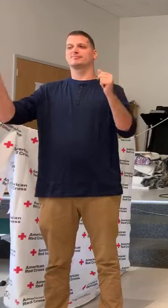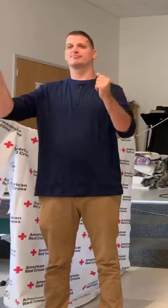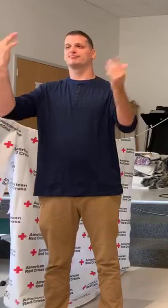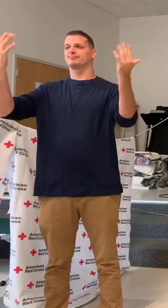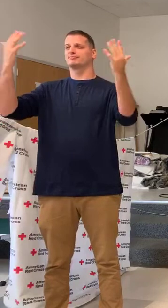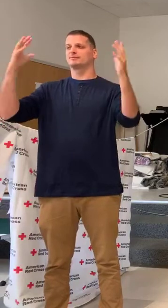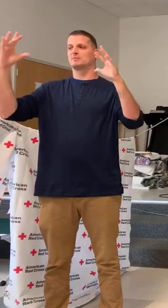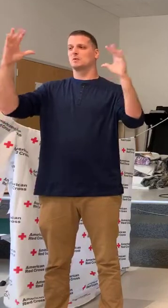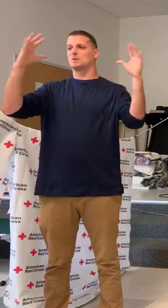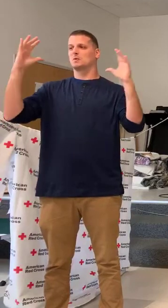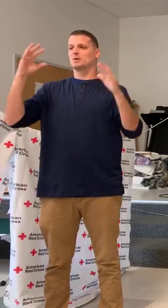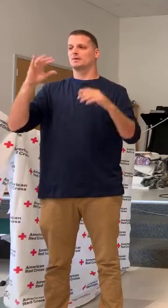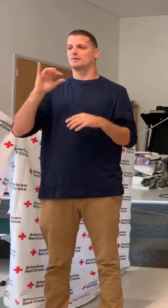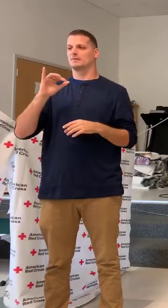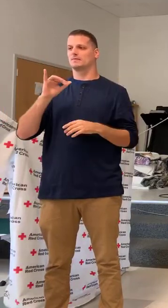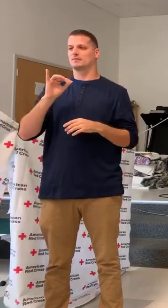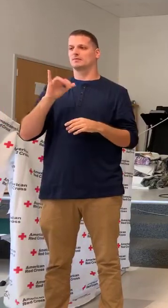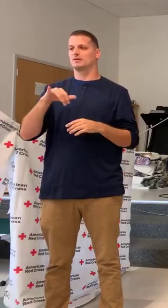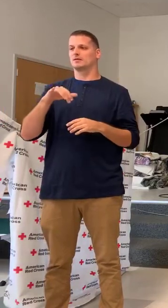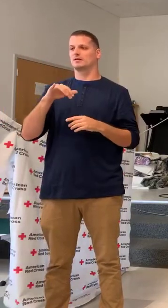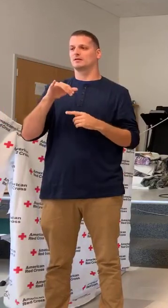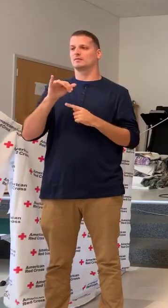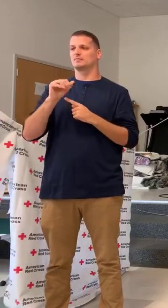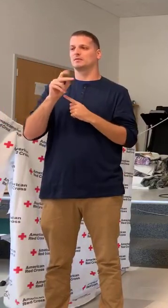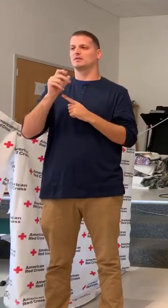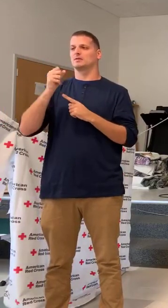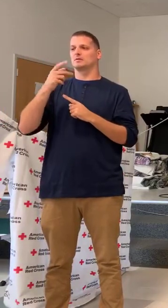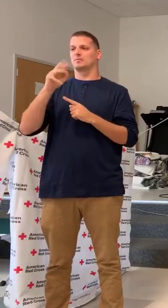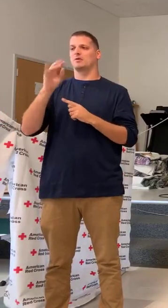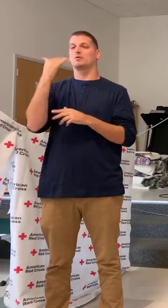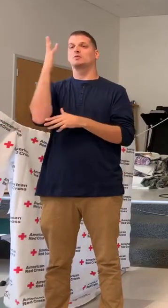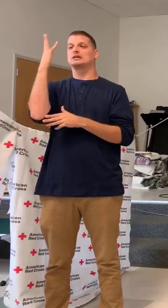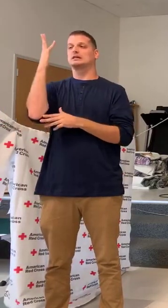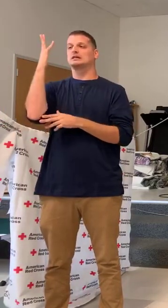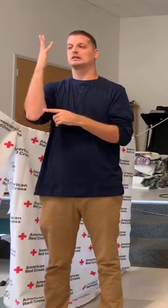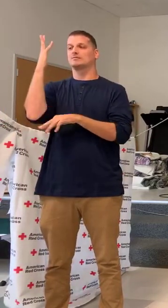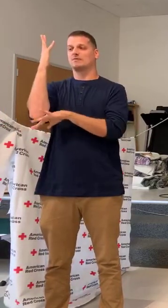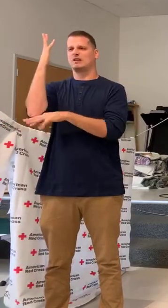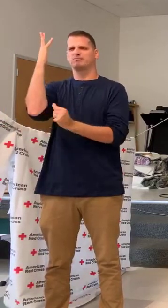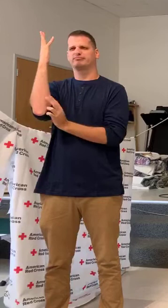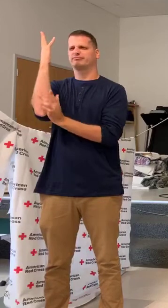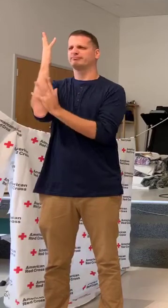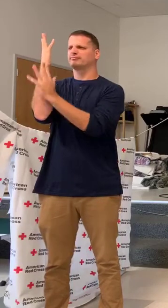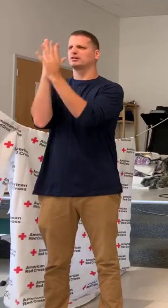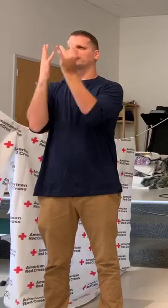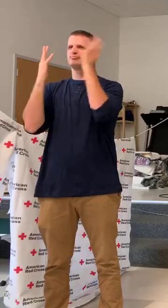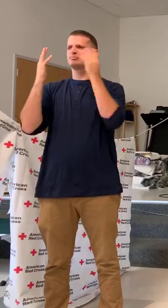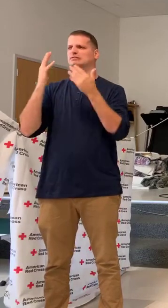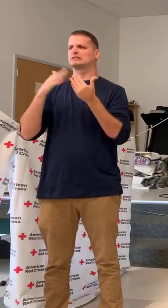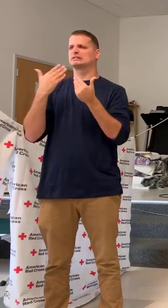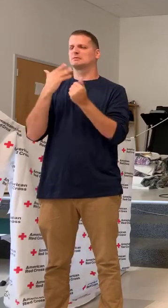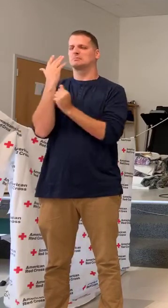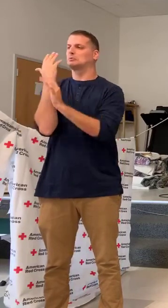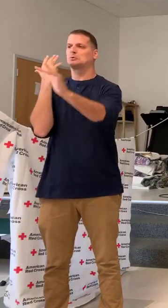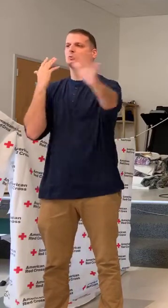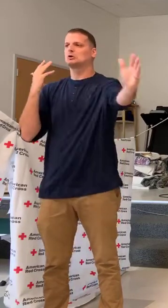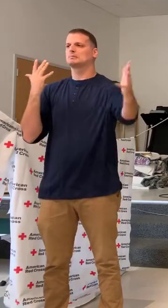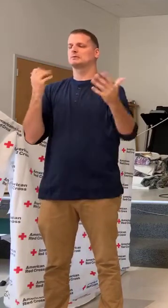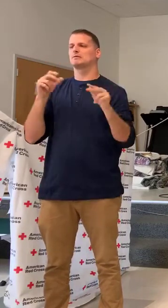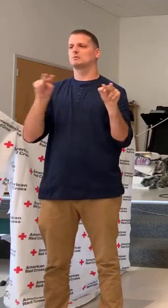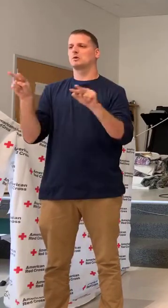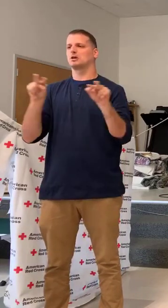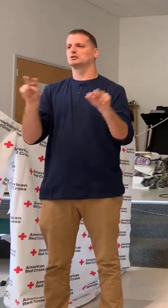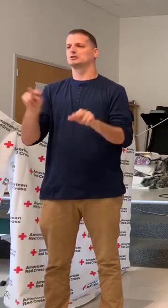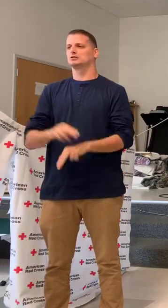blowdown. The roots get burned out. Our roots here are not very deep because we're over permafrost most of the time. So a tree that would